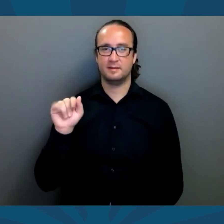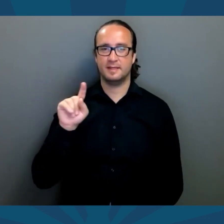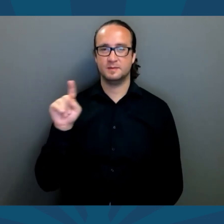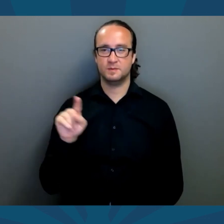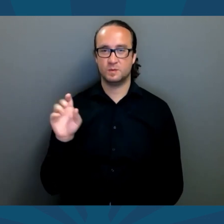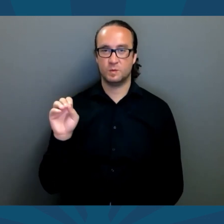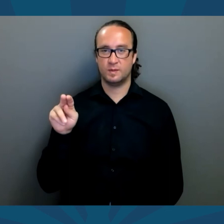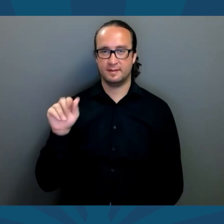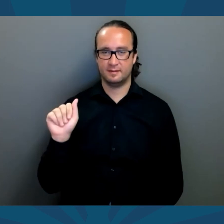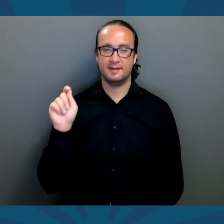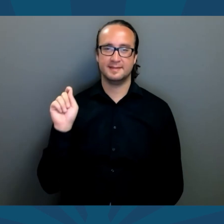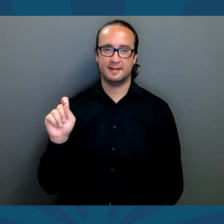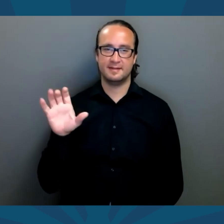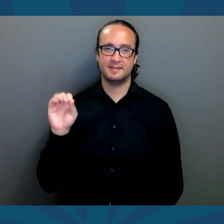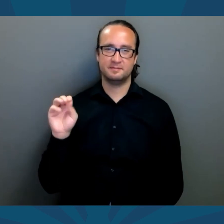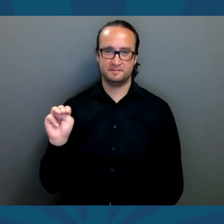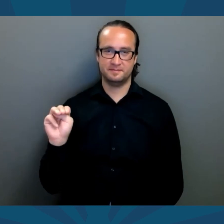www.westbrook4arizona.com.